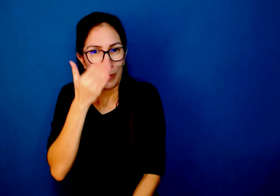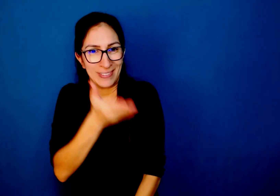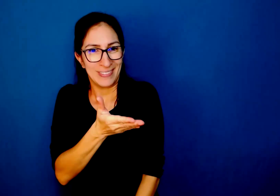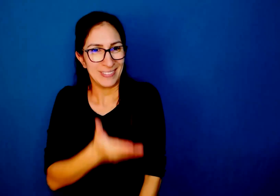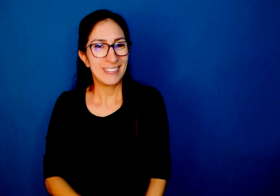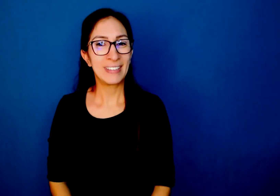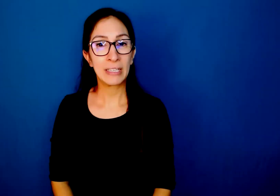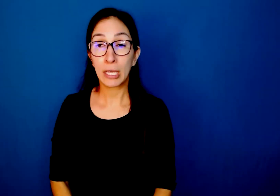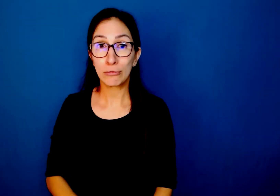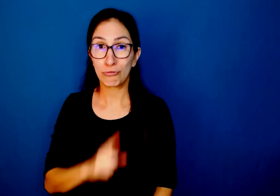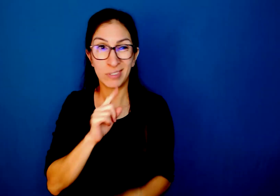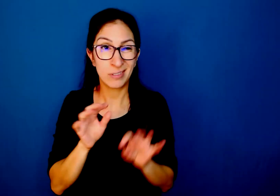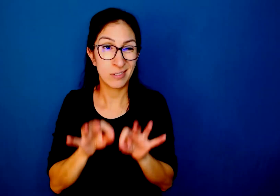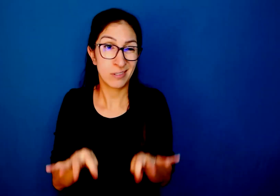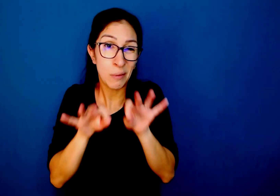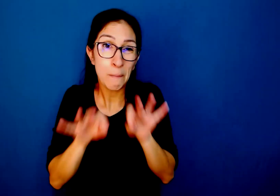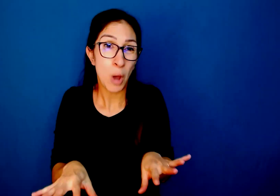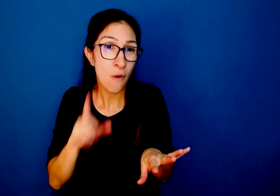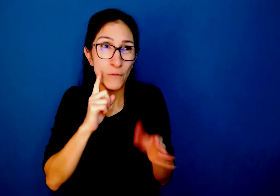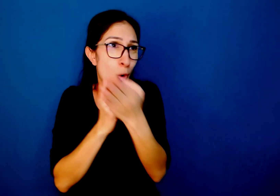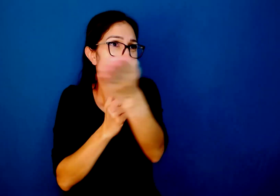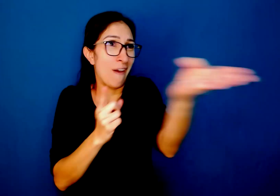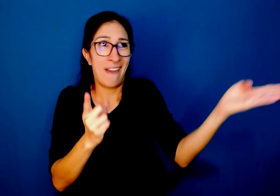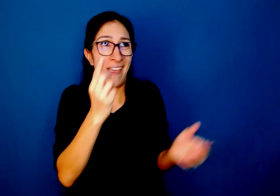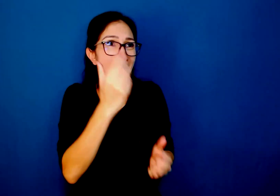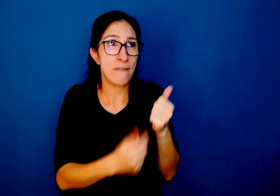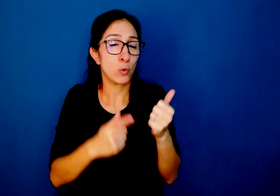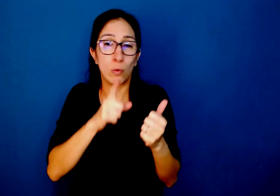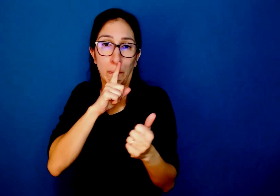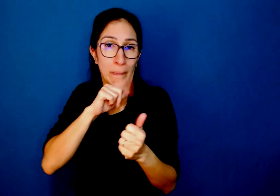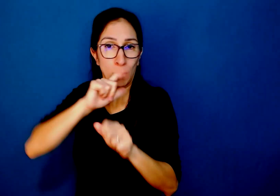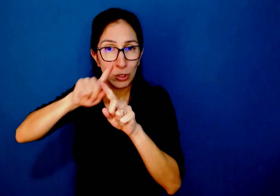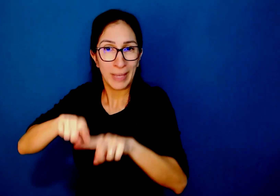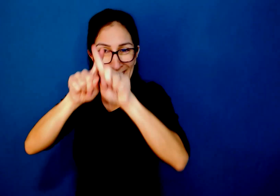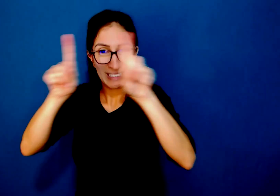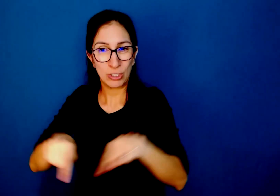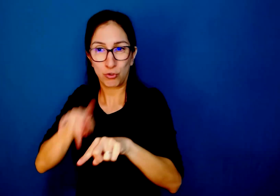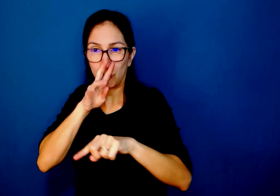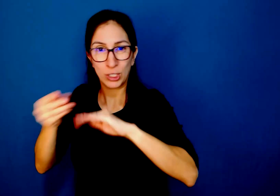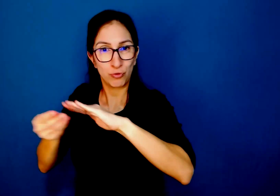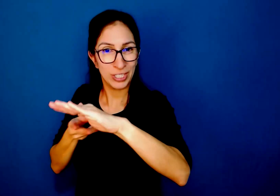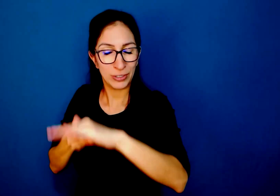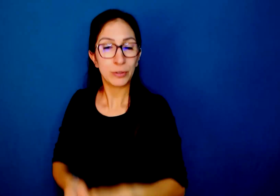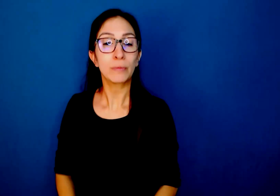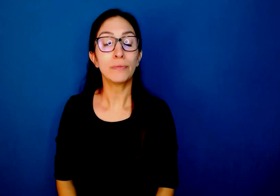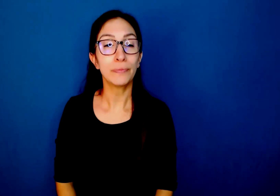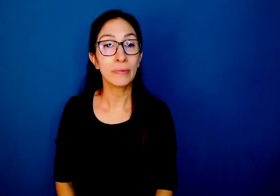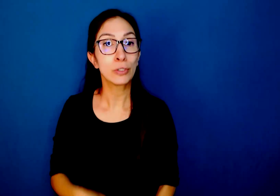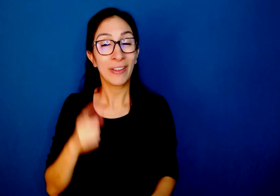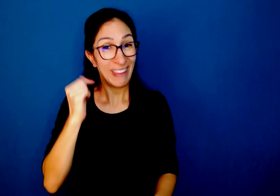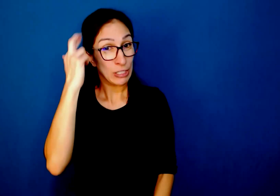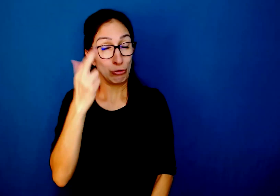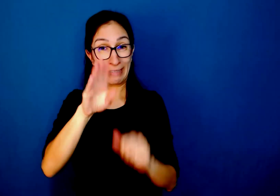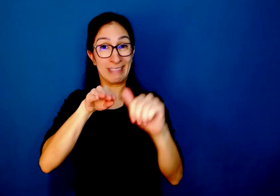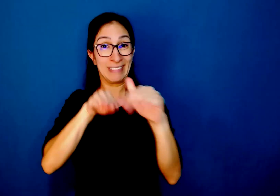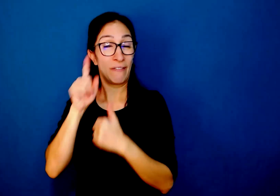and it's completely useless to everyone else. So this is a perfect example of why accessible only for some is not